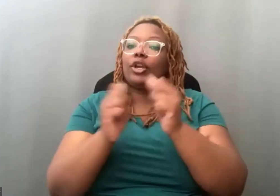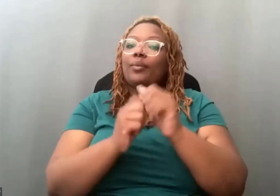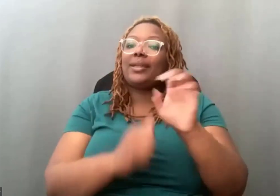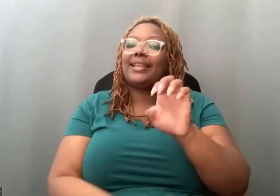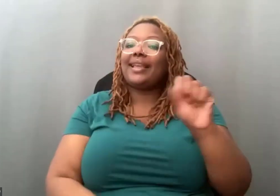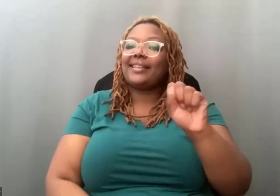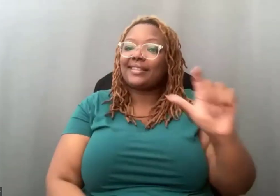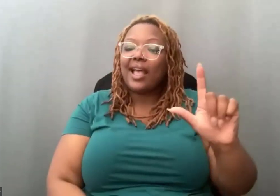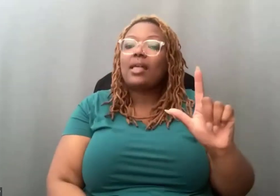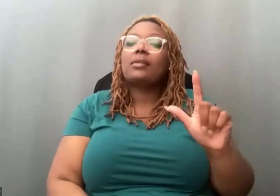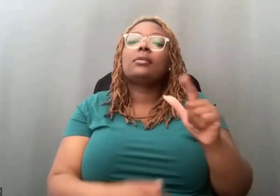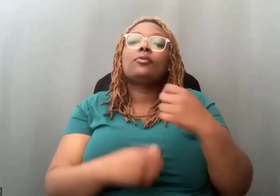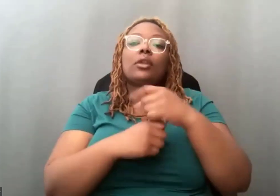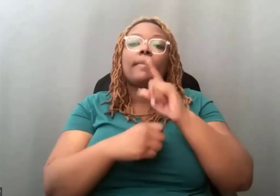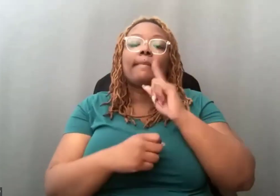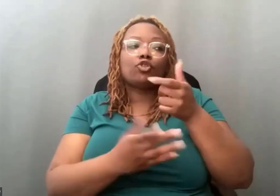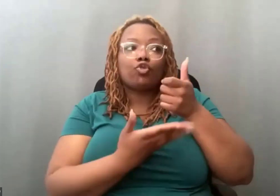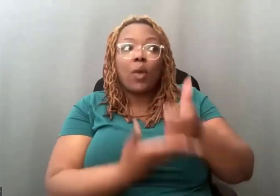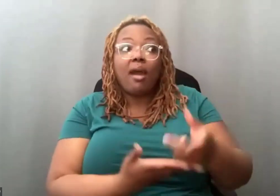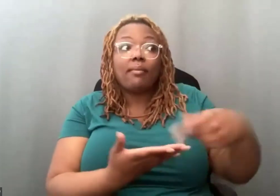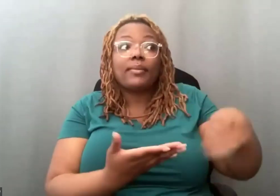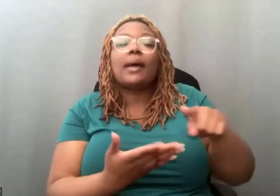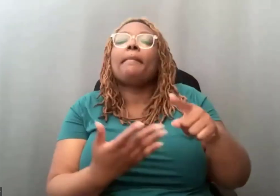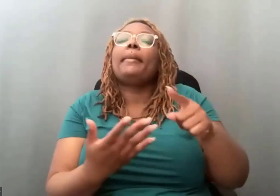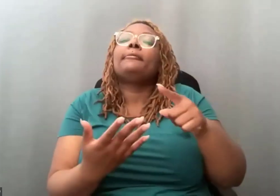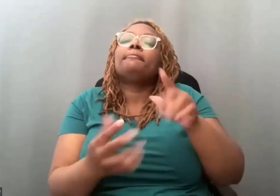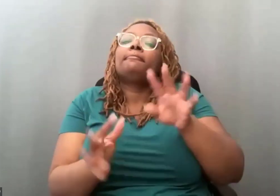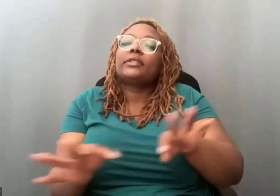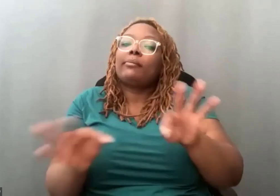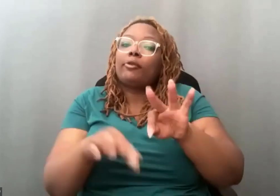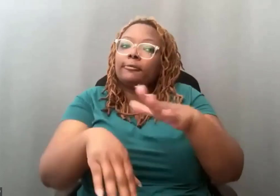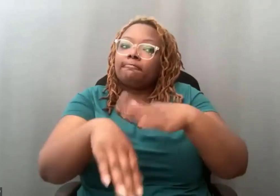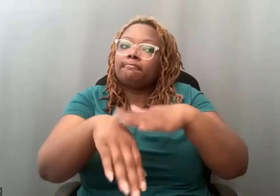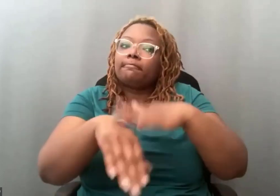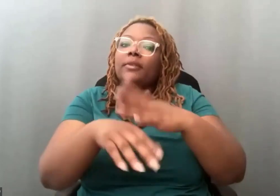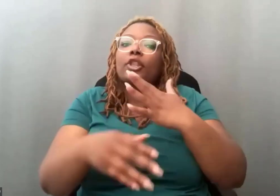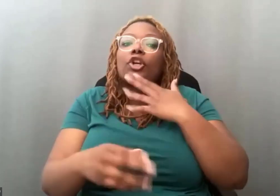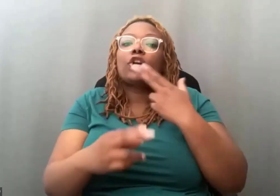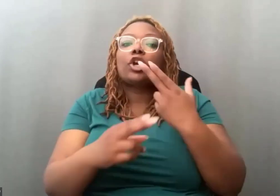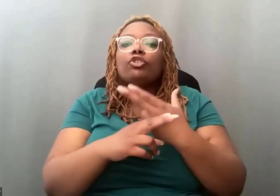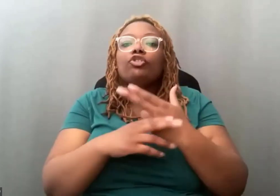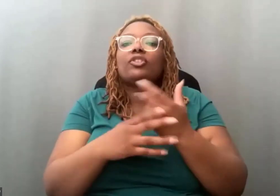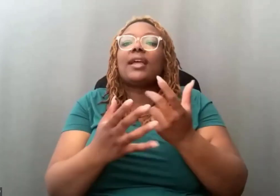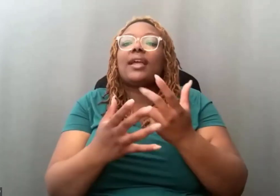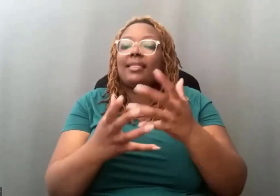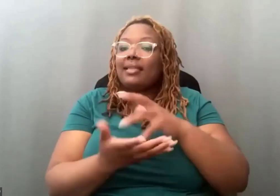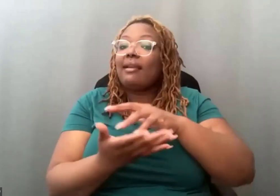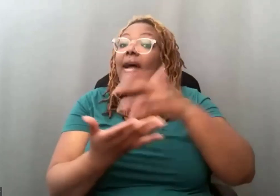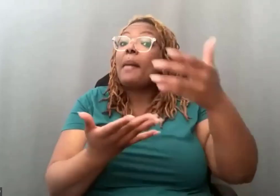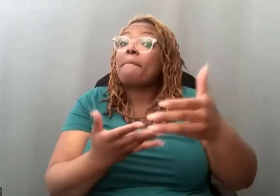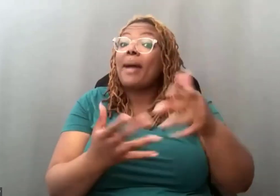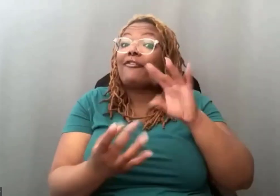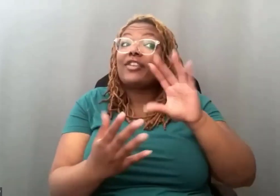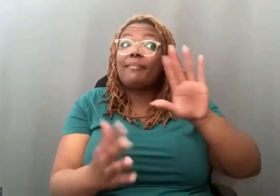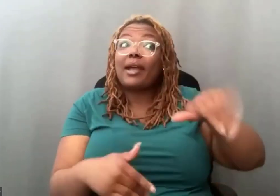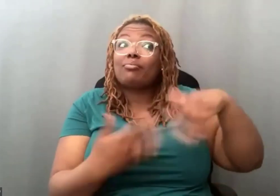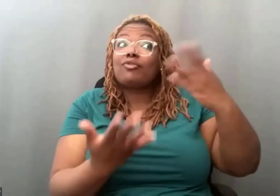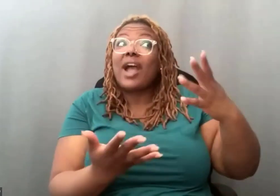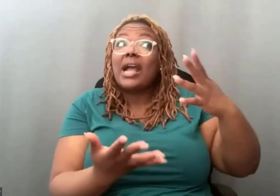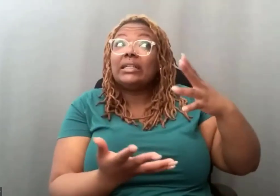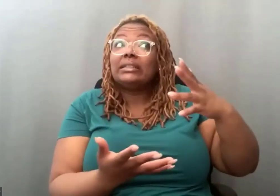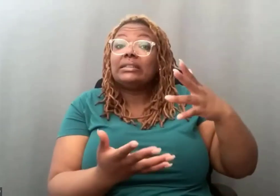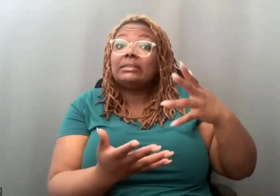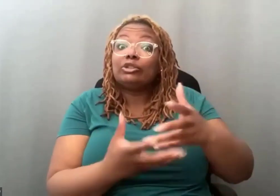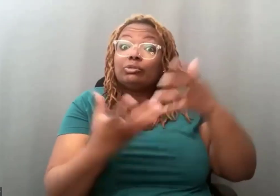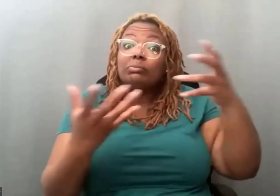ESL. You want to really help them, but you must be mindful of the color you're using and the amount of feedback you're giving. And I also think